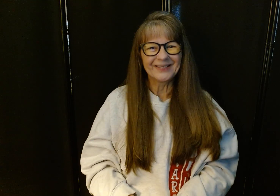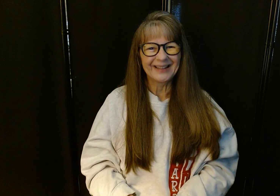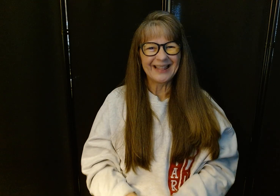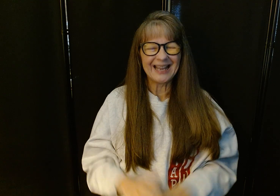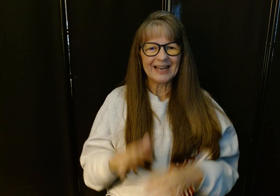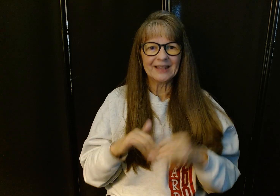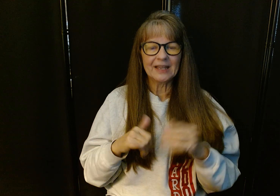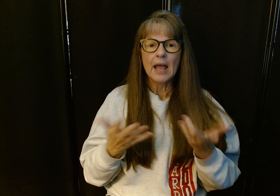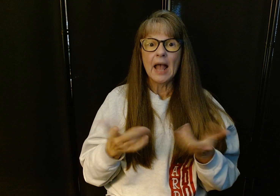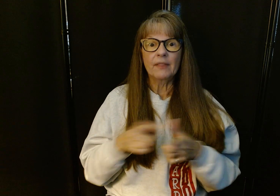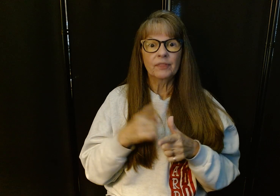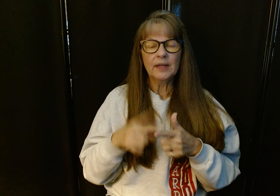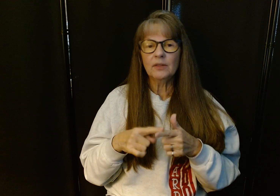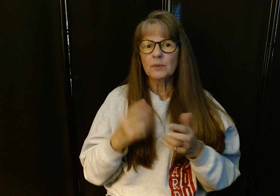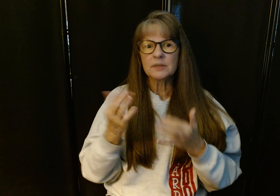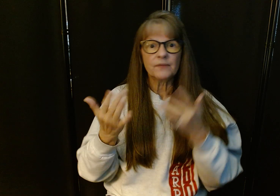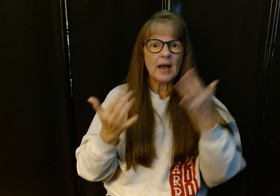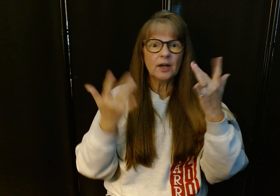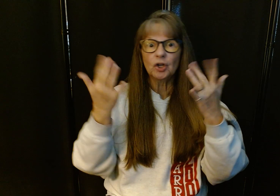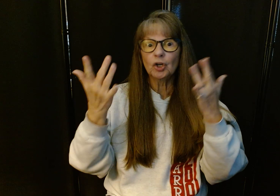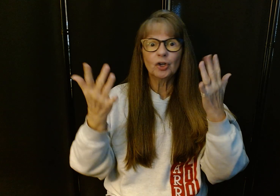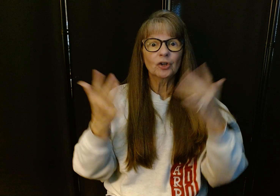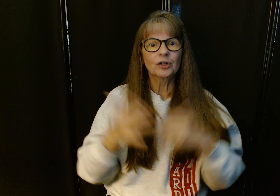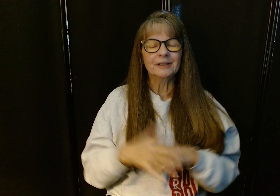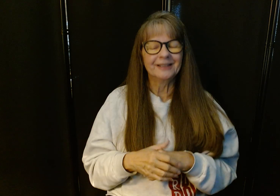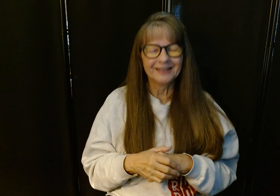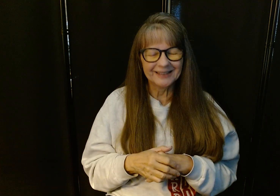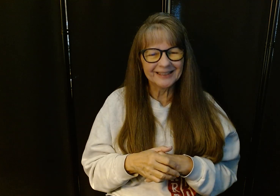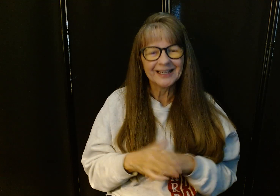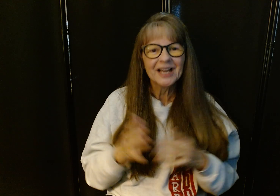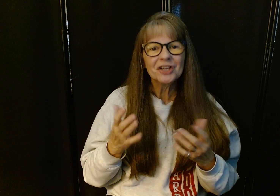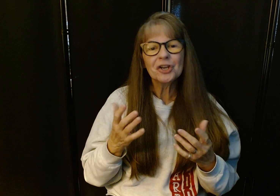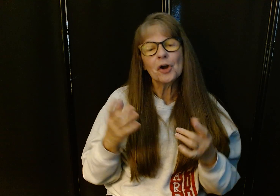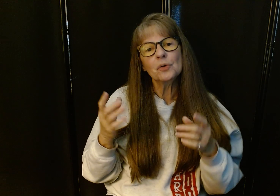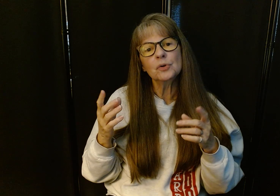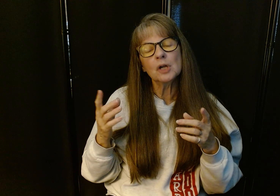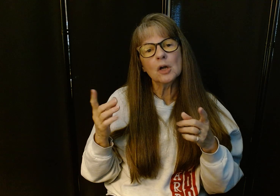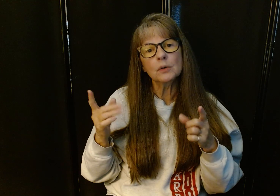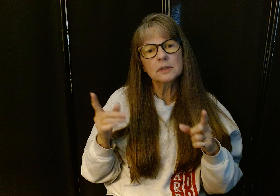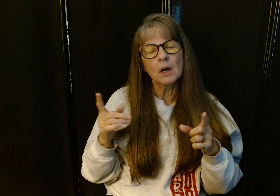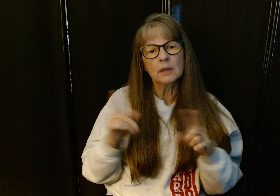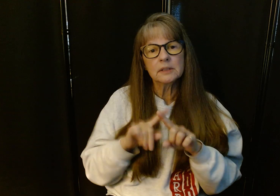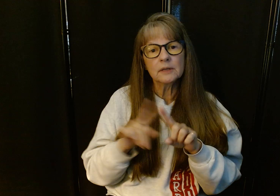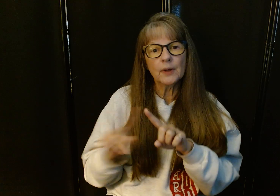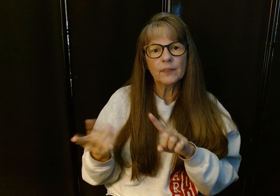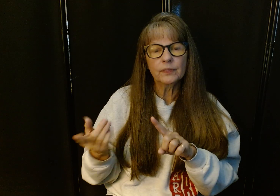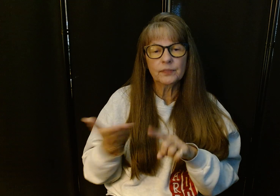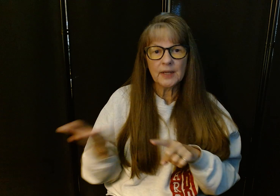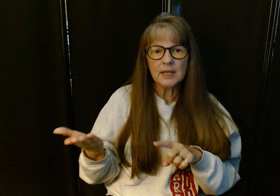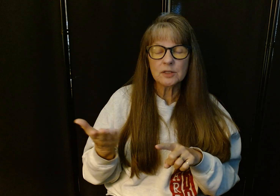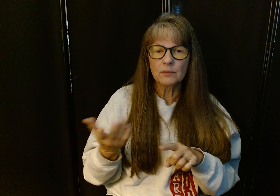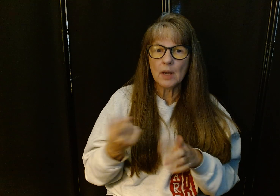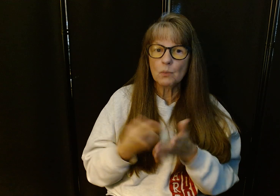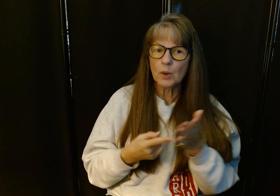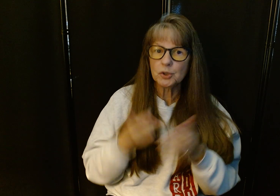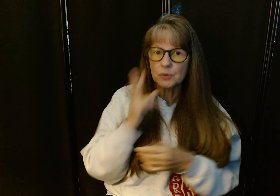that kind of thing. And then there was a fire, and you can go on different things in what you